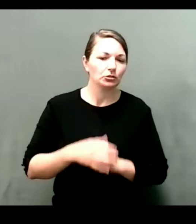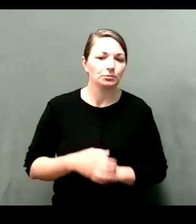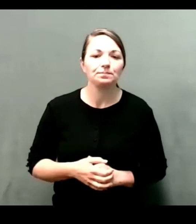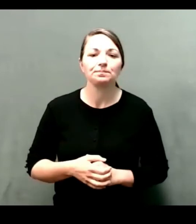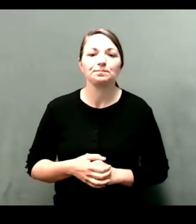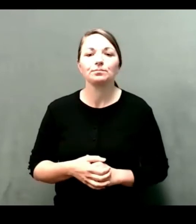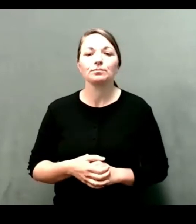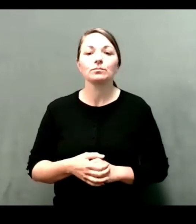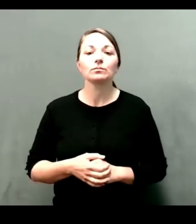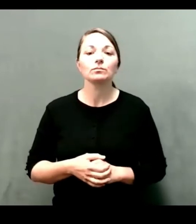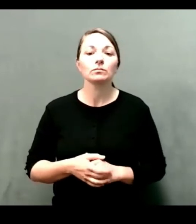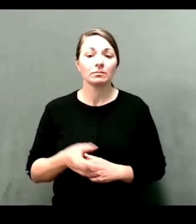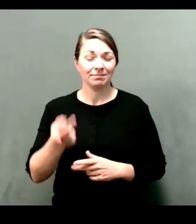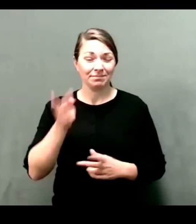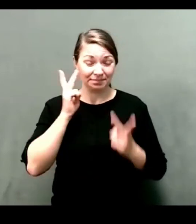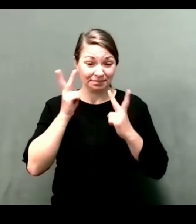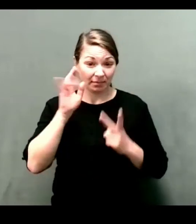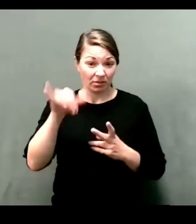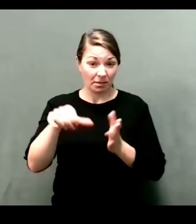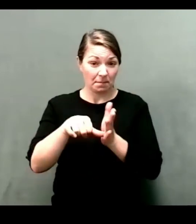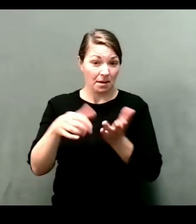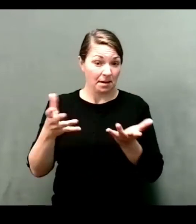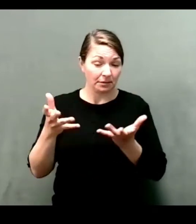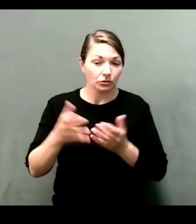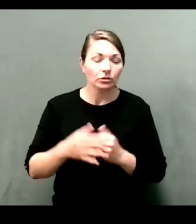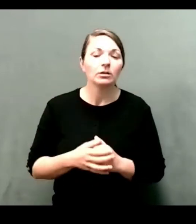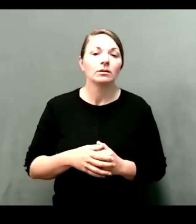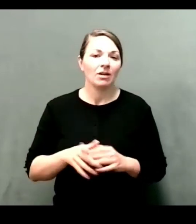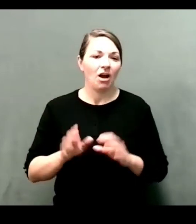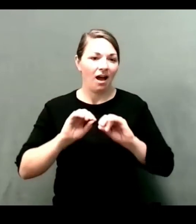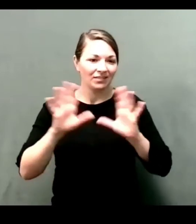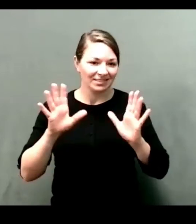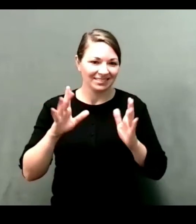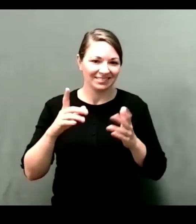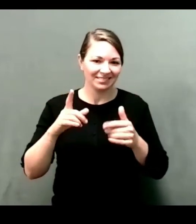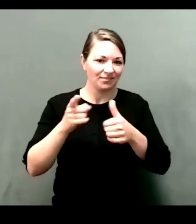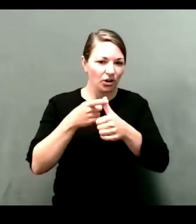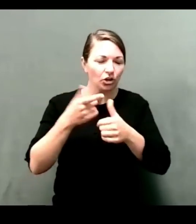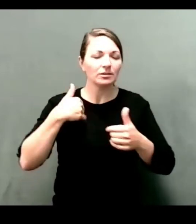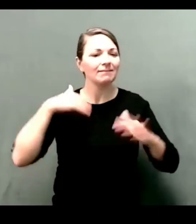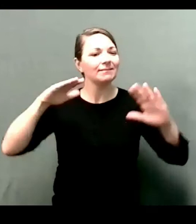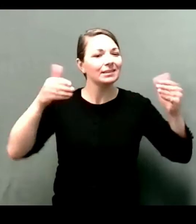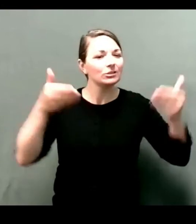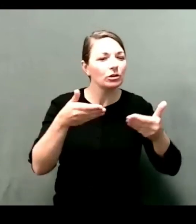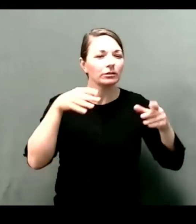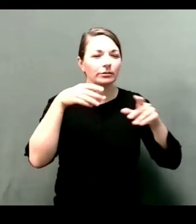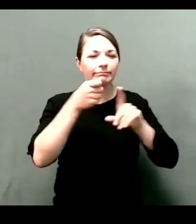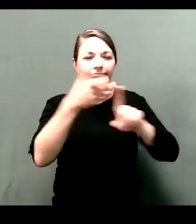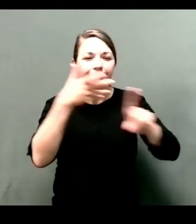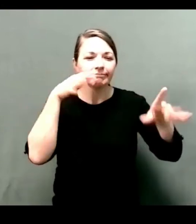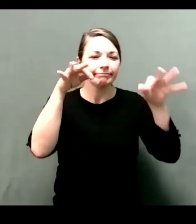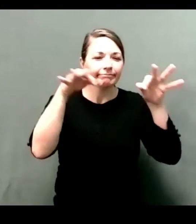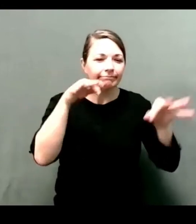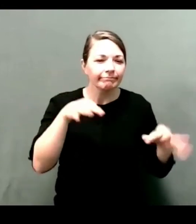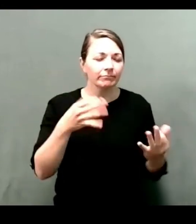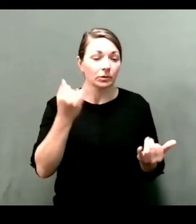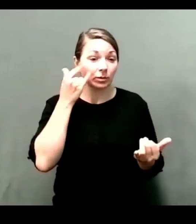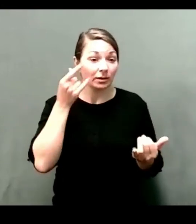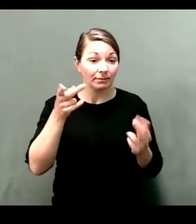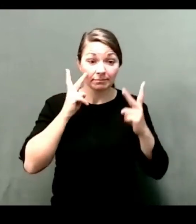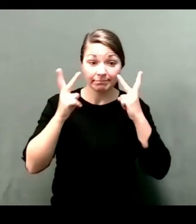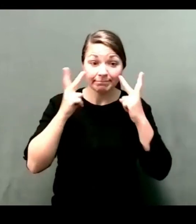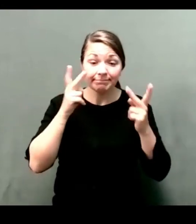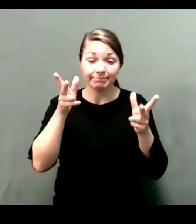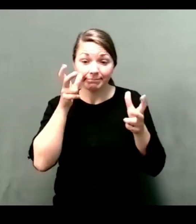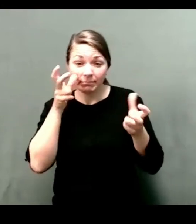packet. So what we have here on this first page is obviously, first, we started with a little bit of an introduction. For anyone who is listening to this right